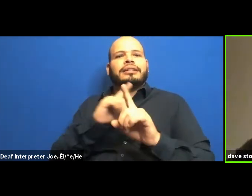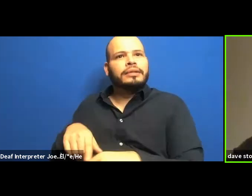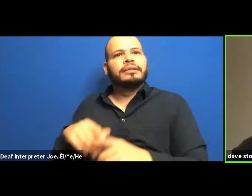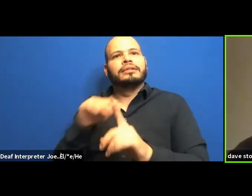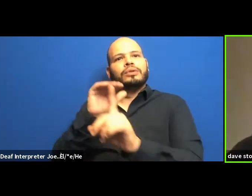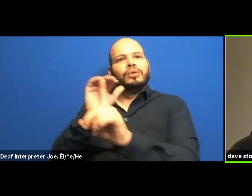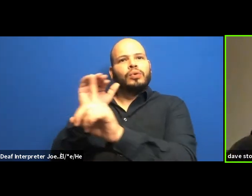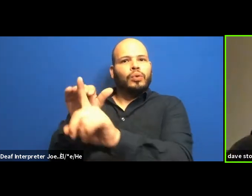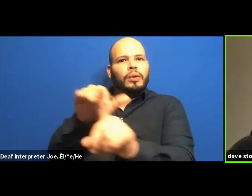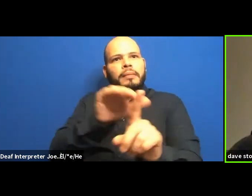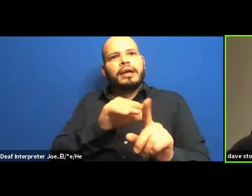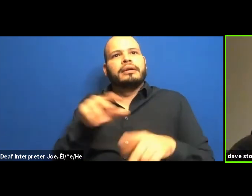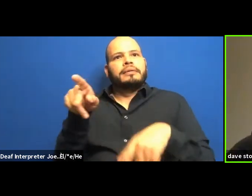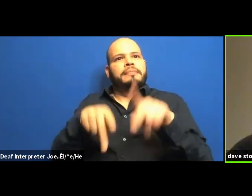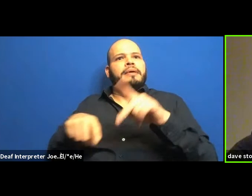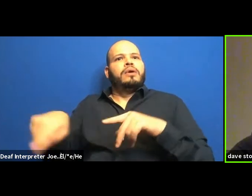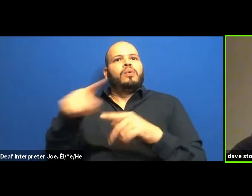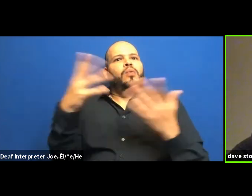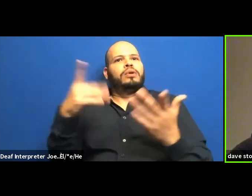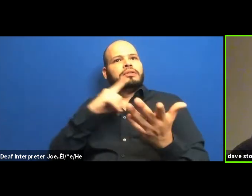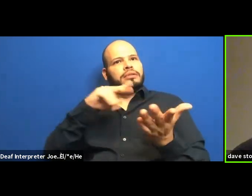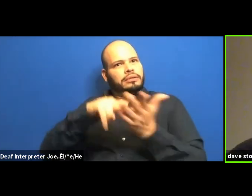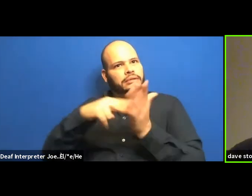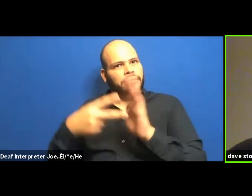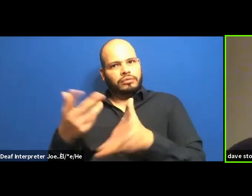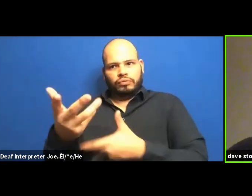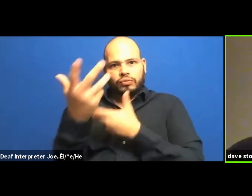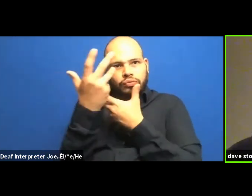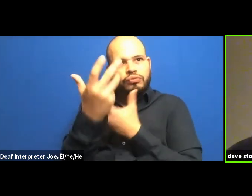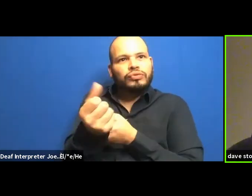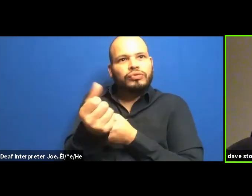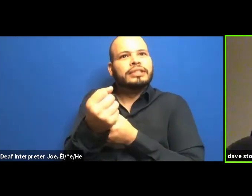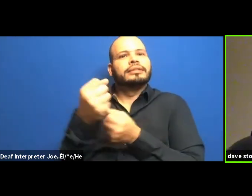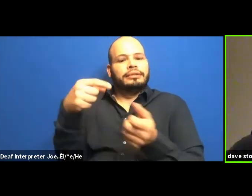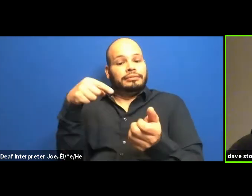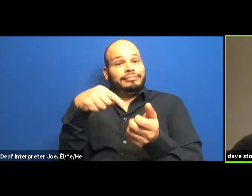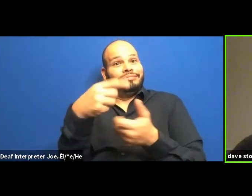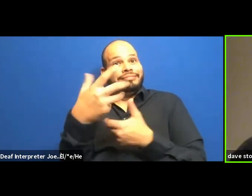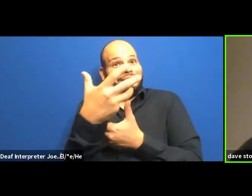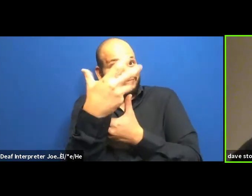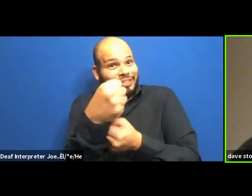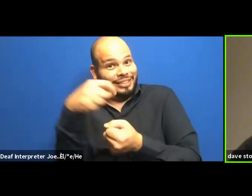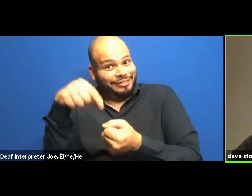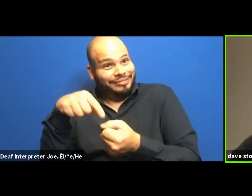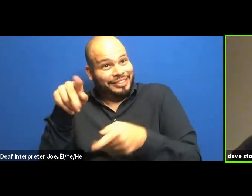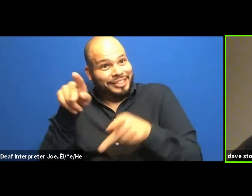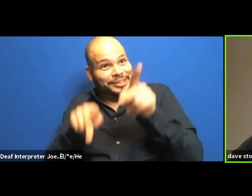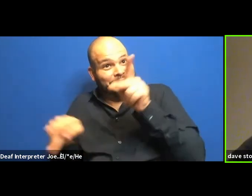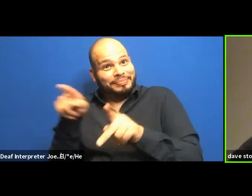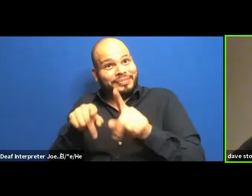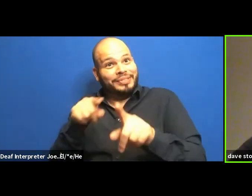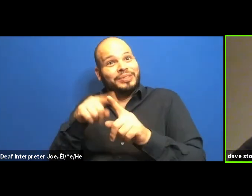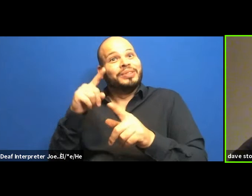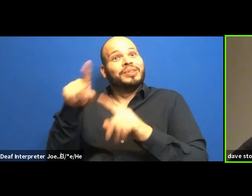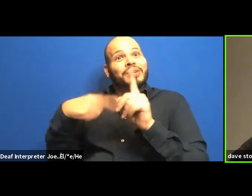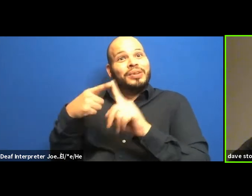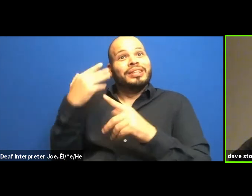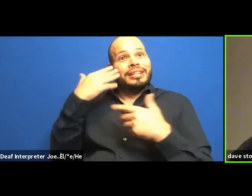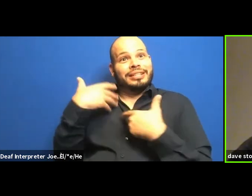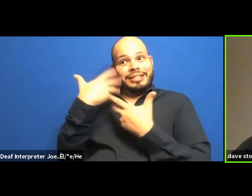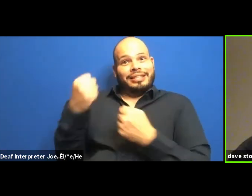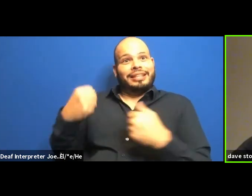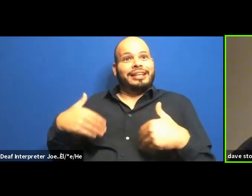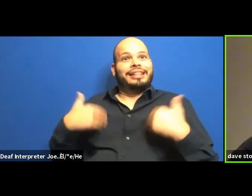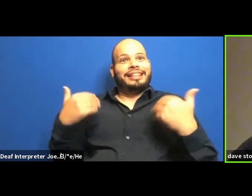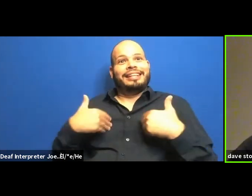being able to learn new things. The poet Gwendolyn Brooks says, working with young people